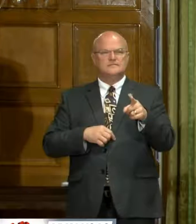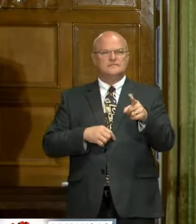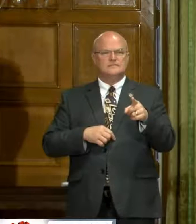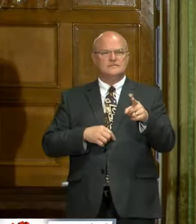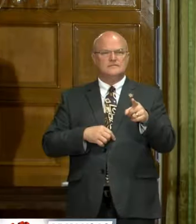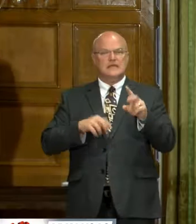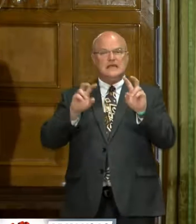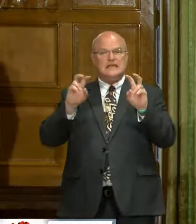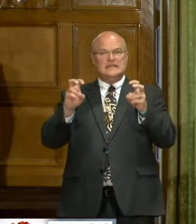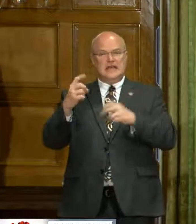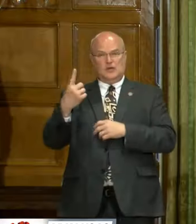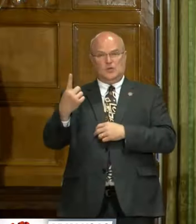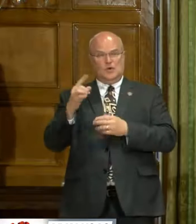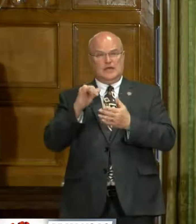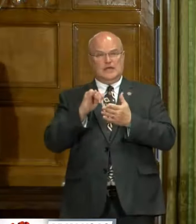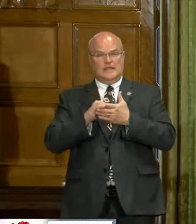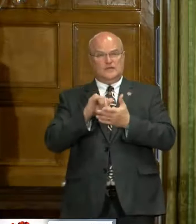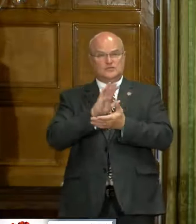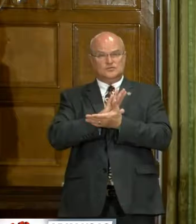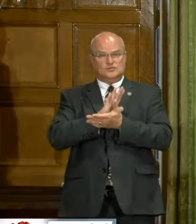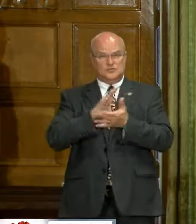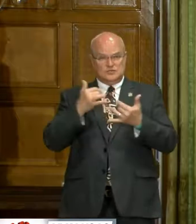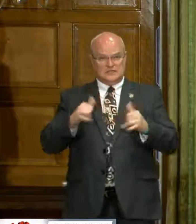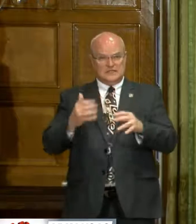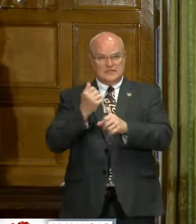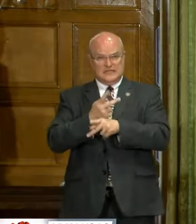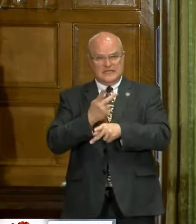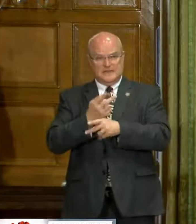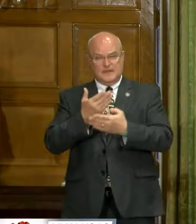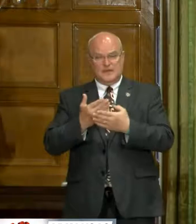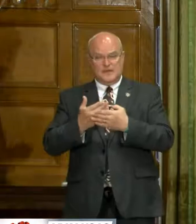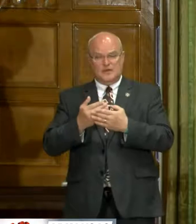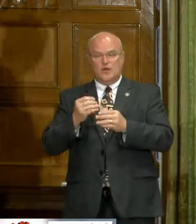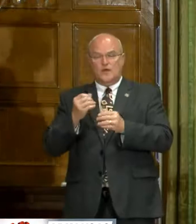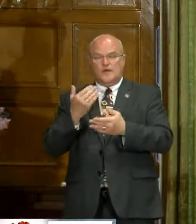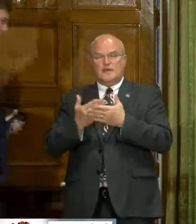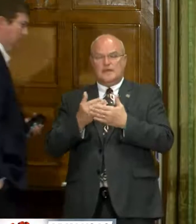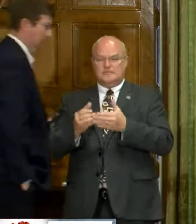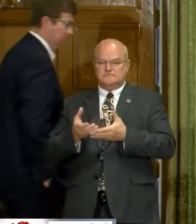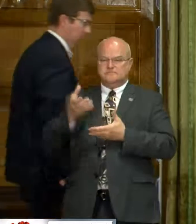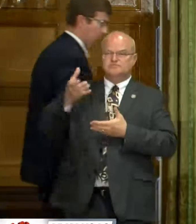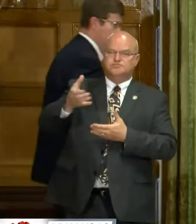Title I, does those schools, they still get to keep that? Will that roll into next year,